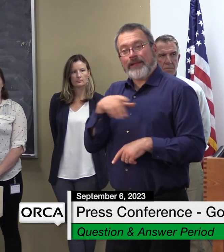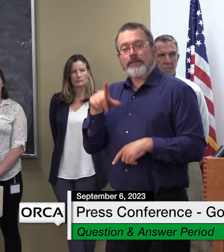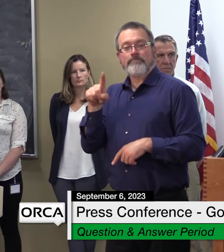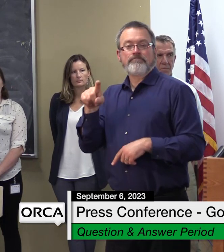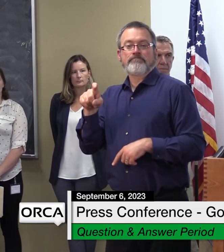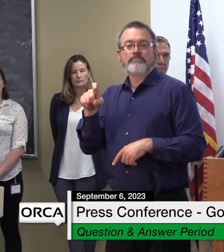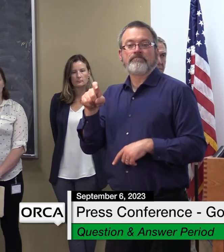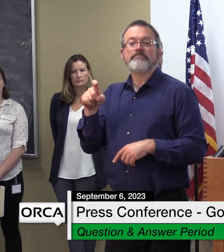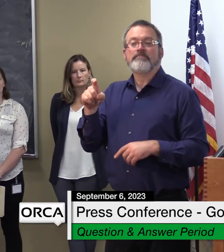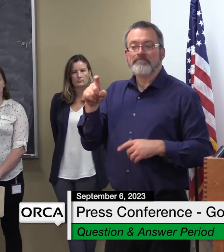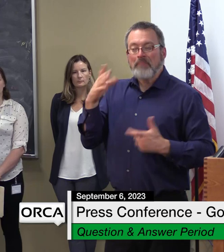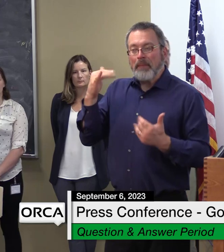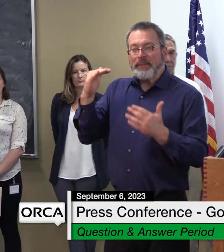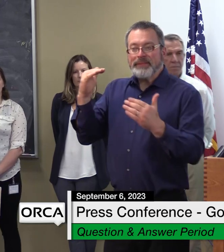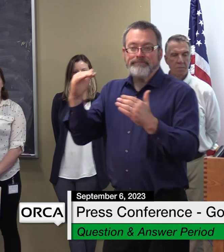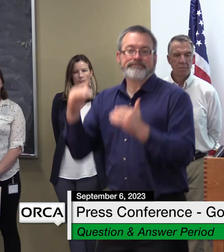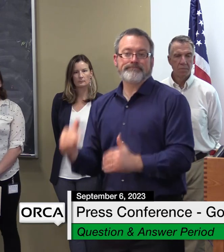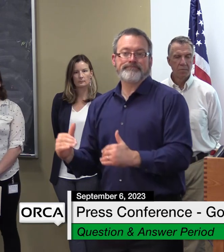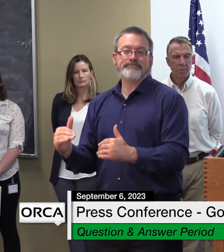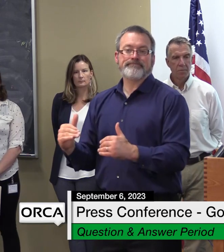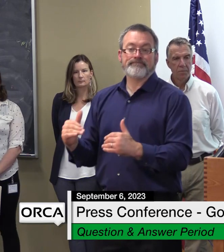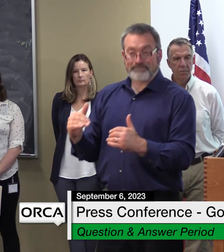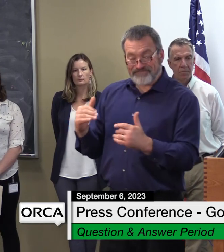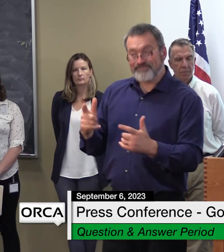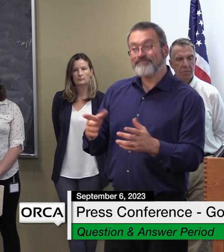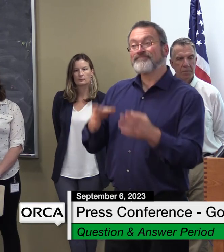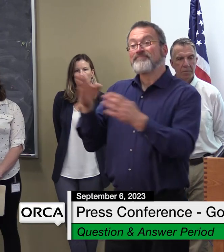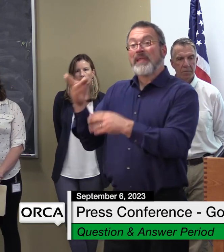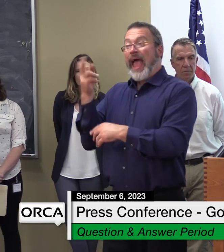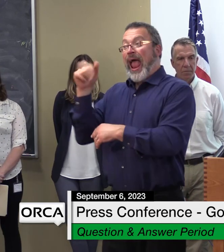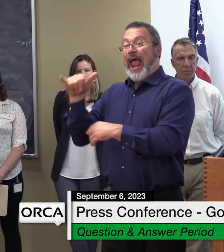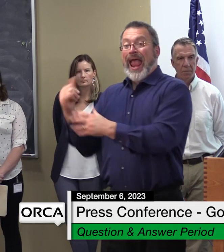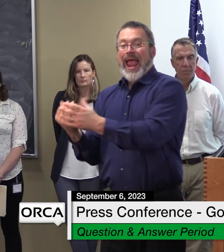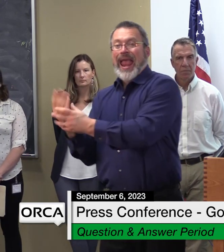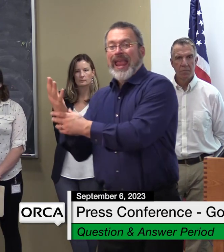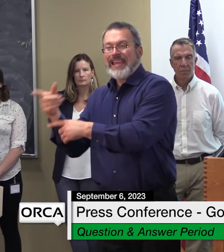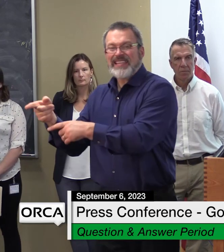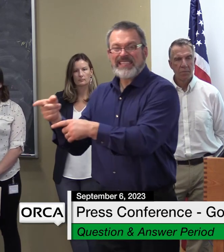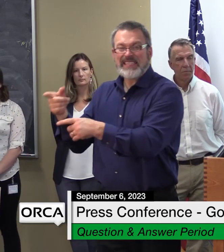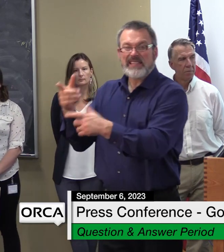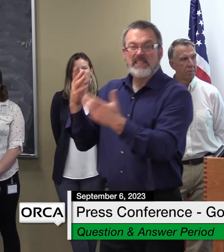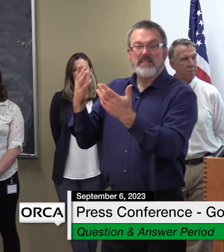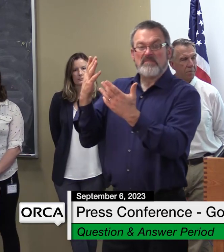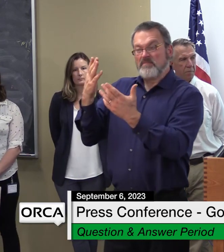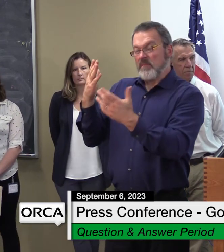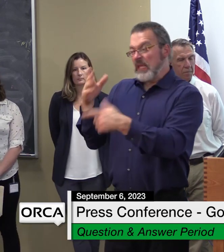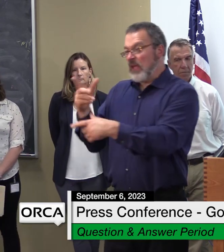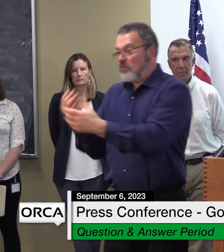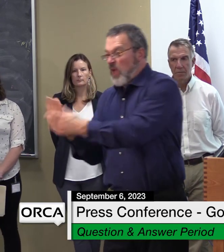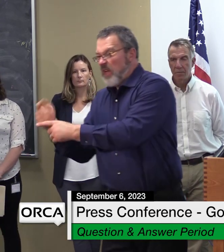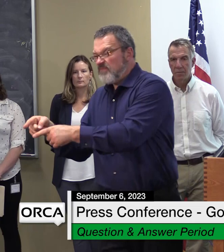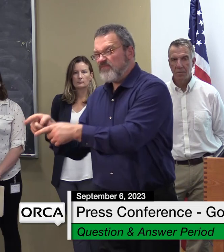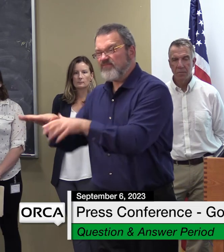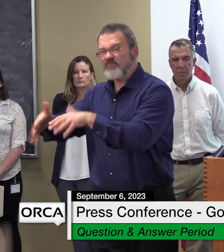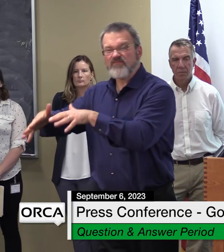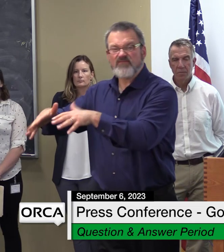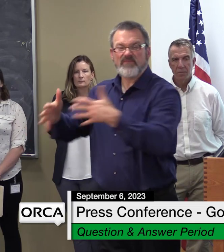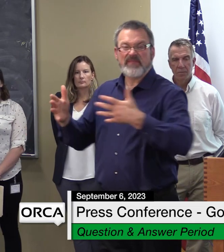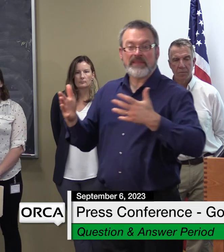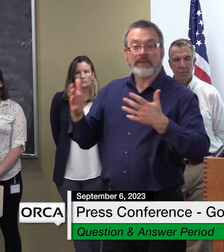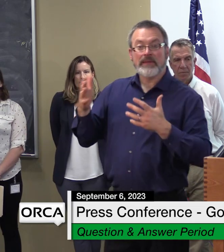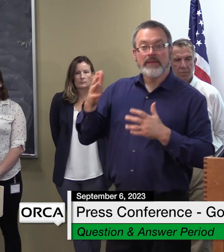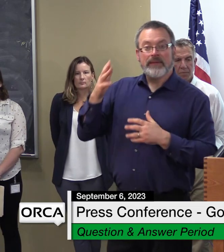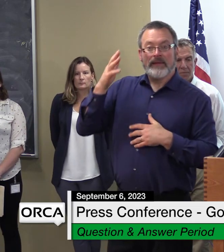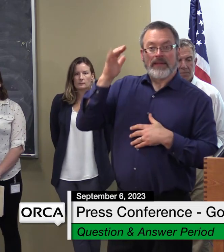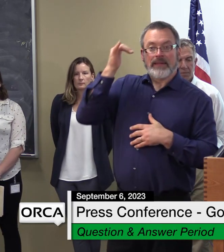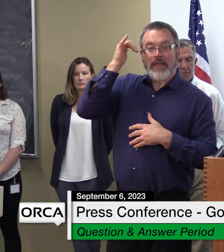diminished the longer that the hay is in the field or the crops are in the field. The quality goes down, and a cow doesn't give as much milk if they don't have